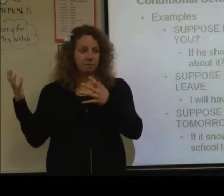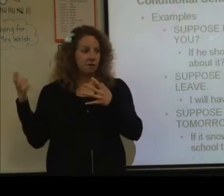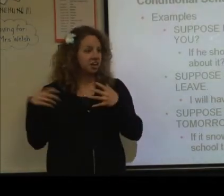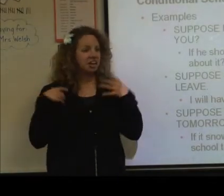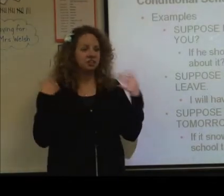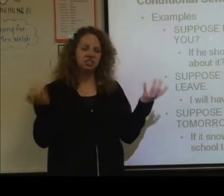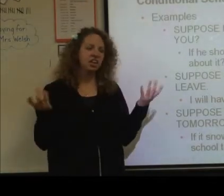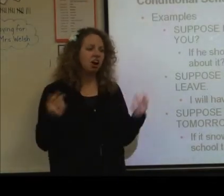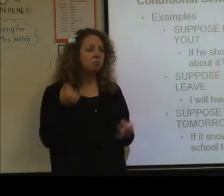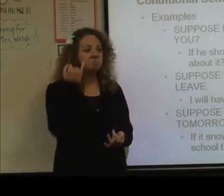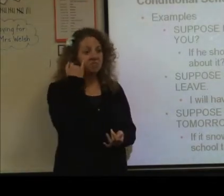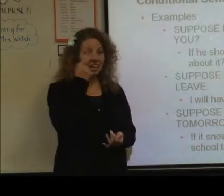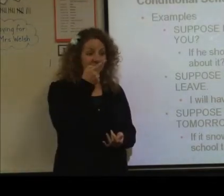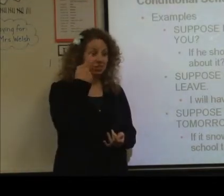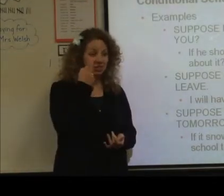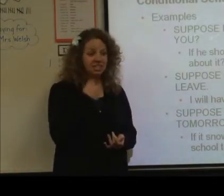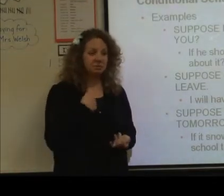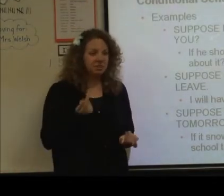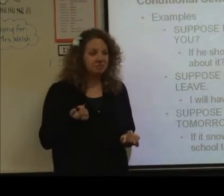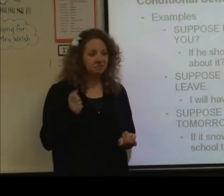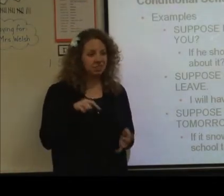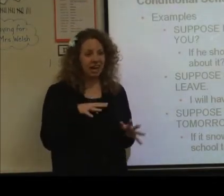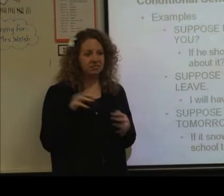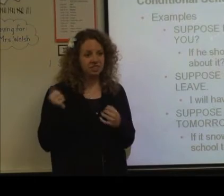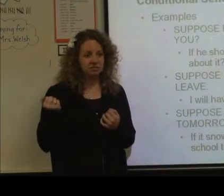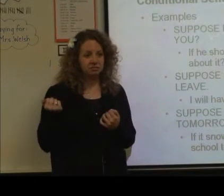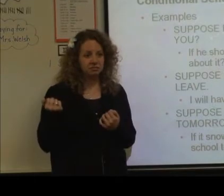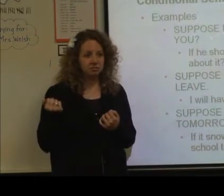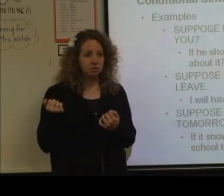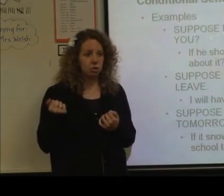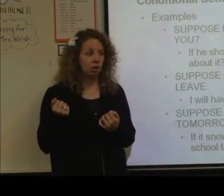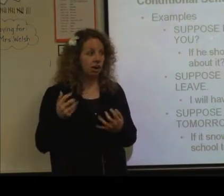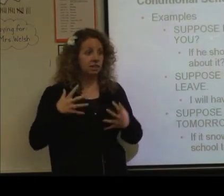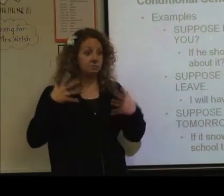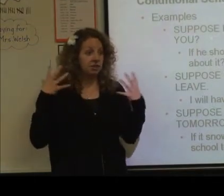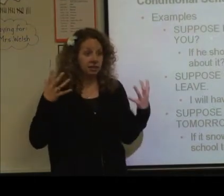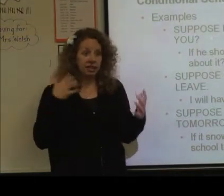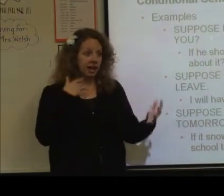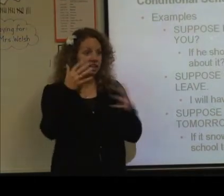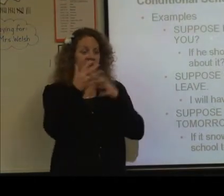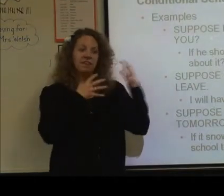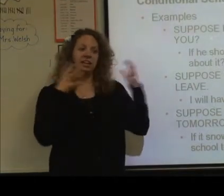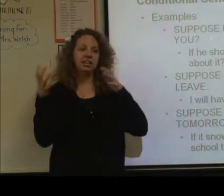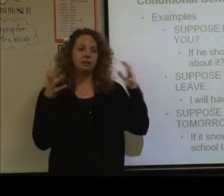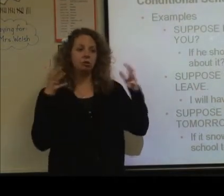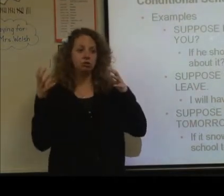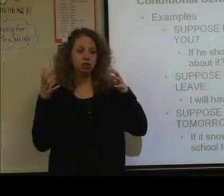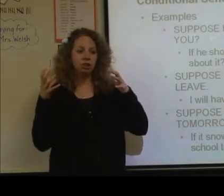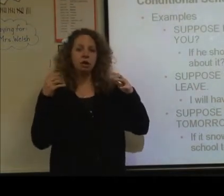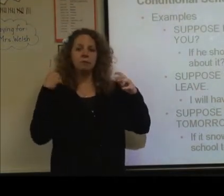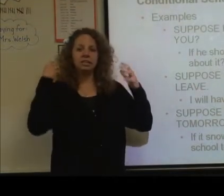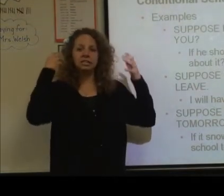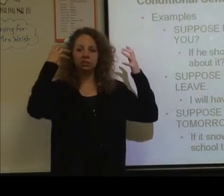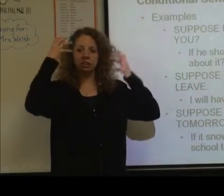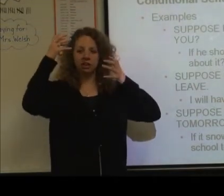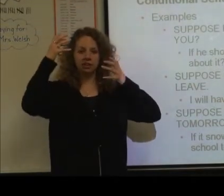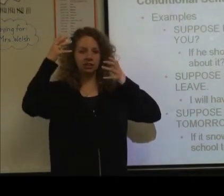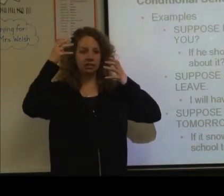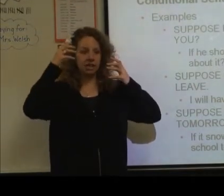about it. I can just say, oh, if she sees me, I'm going to have to leave. Or I can be, like, I can have any emotion, but I still carry the